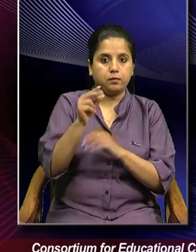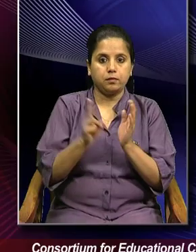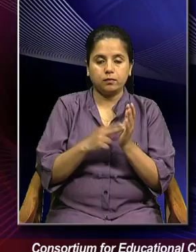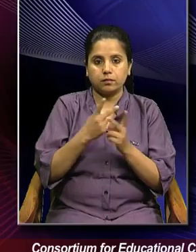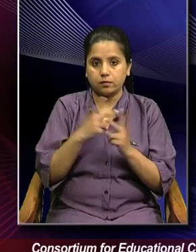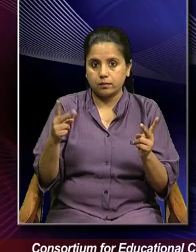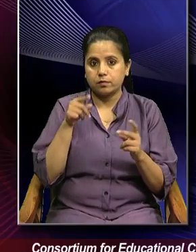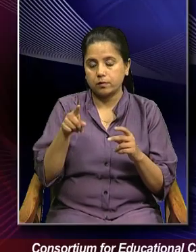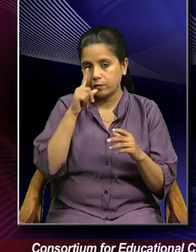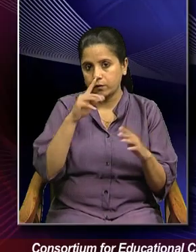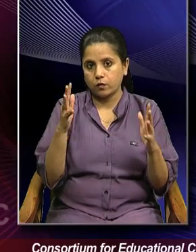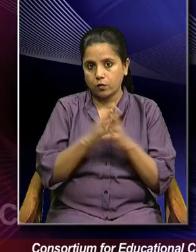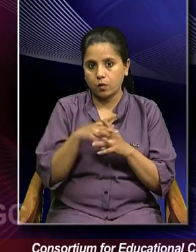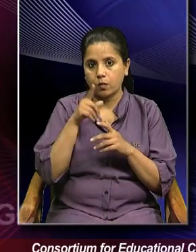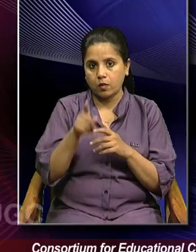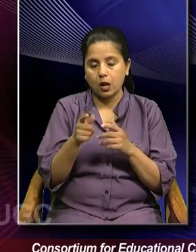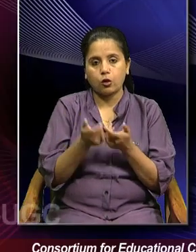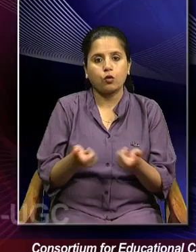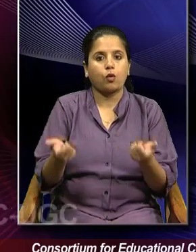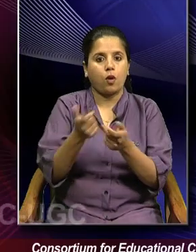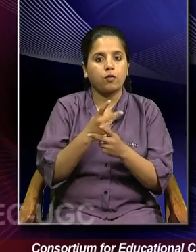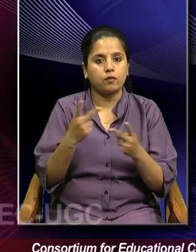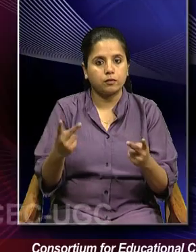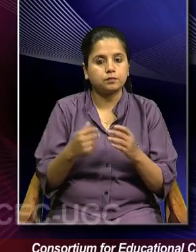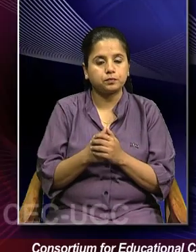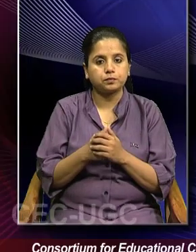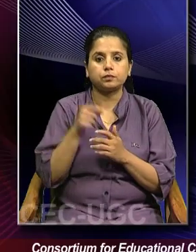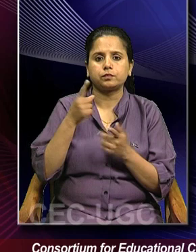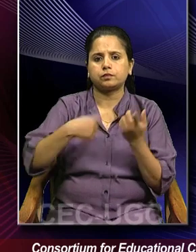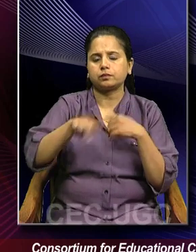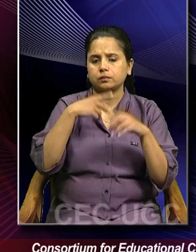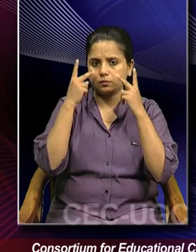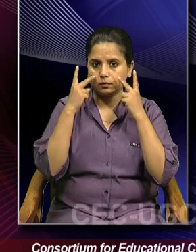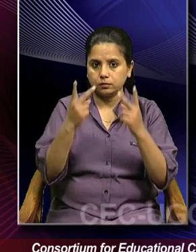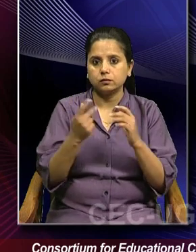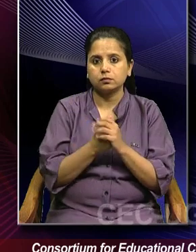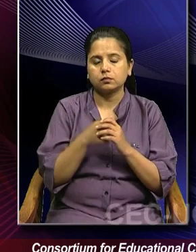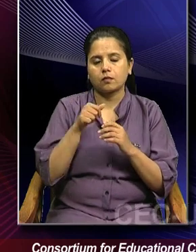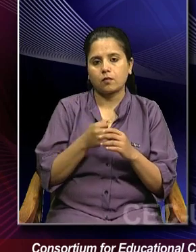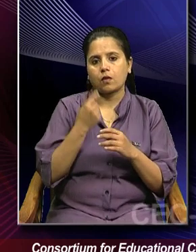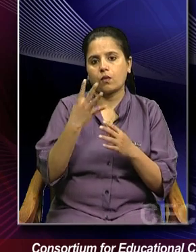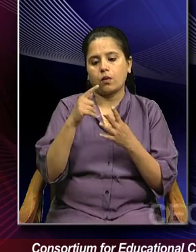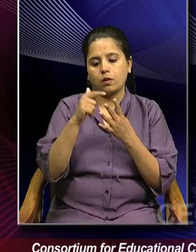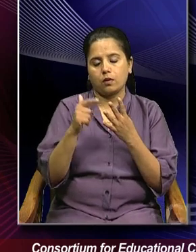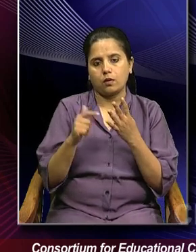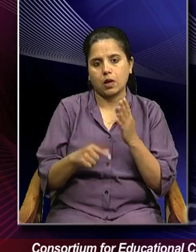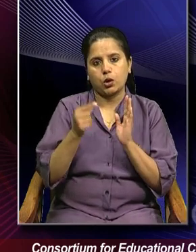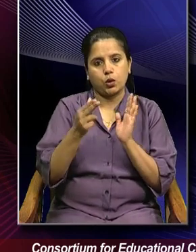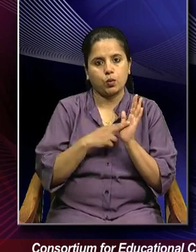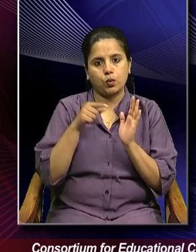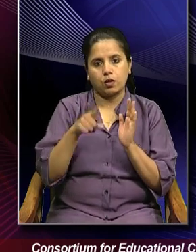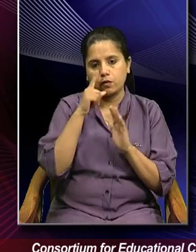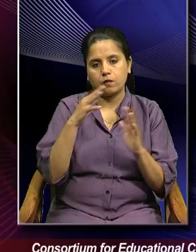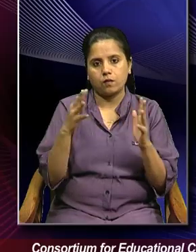Nations Women World Conferences. As we look at the 4 UN